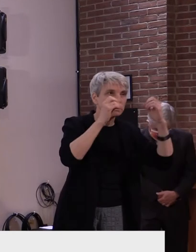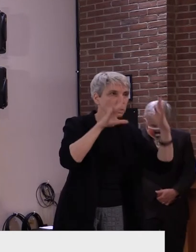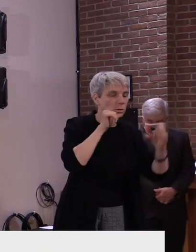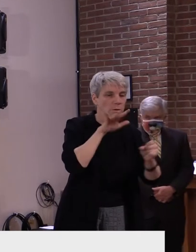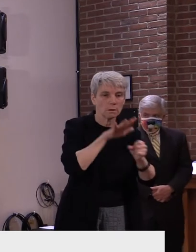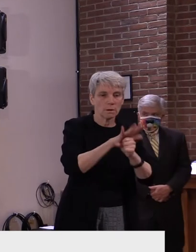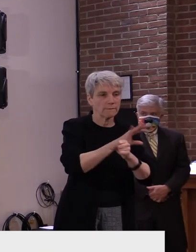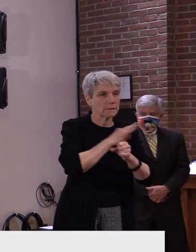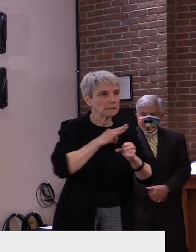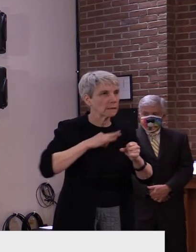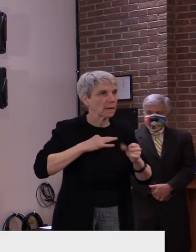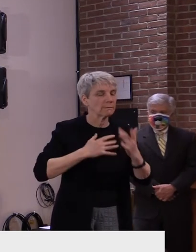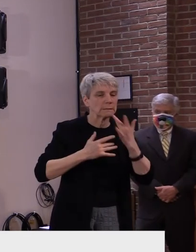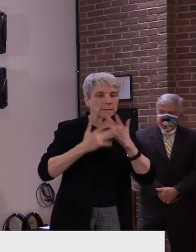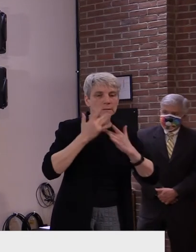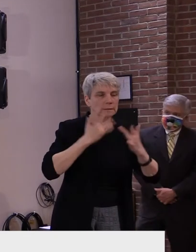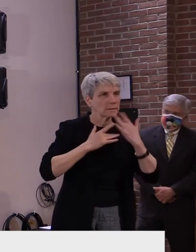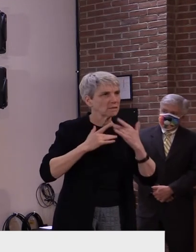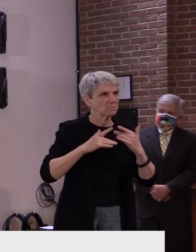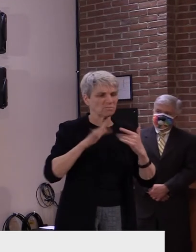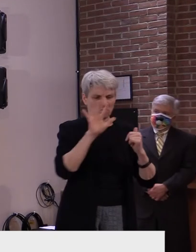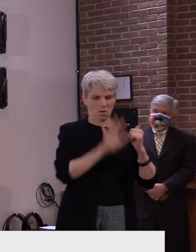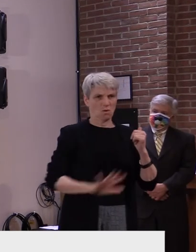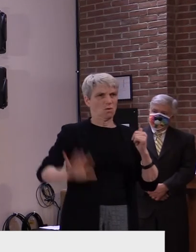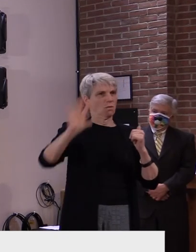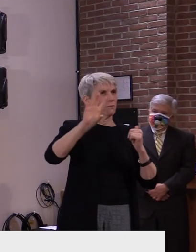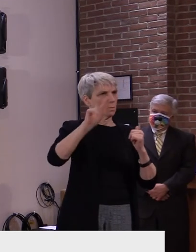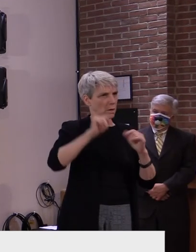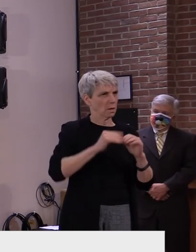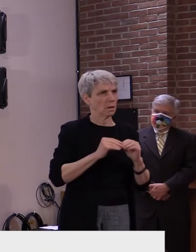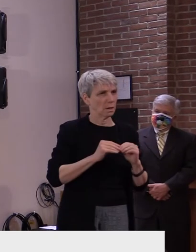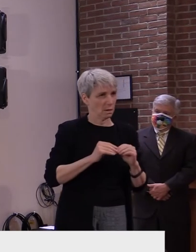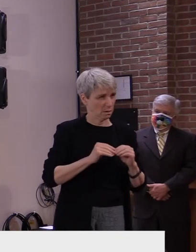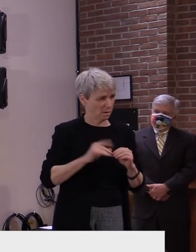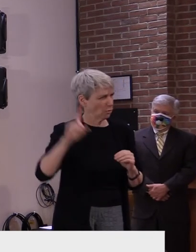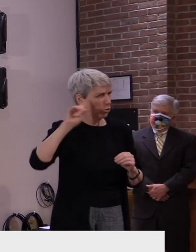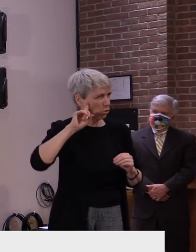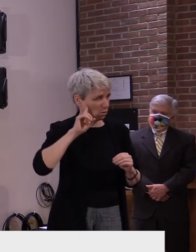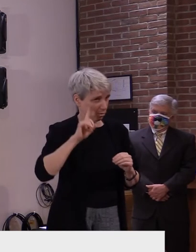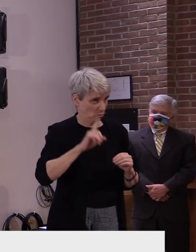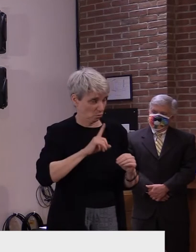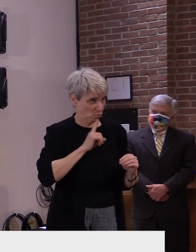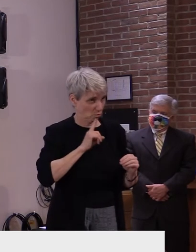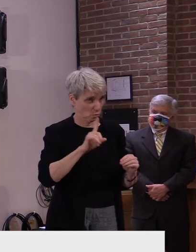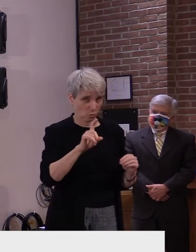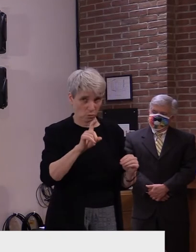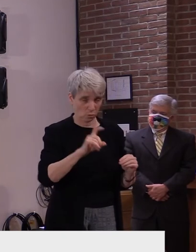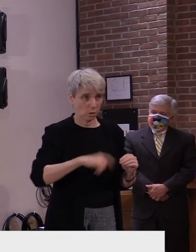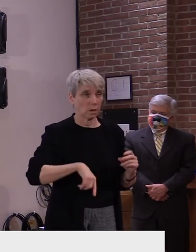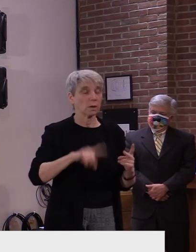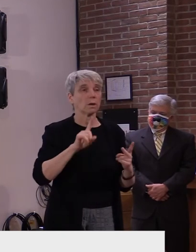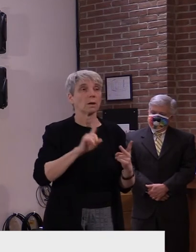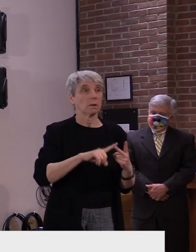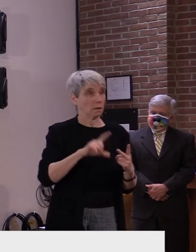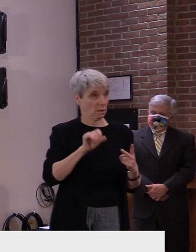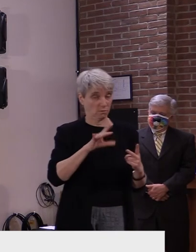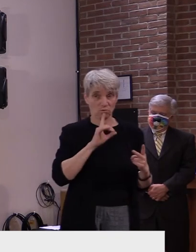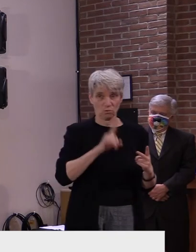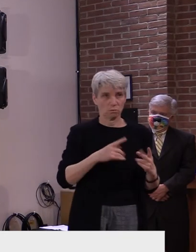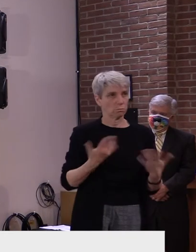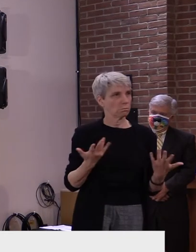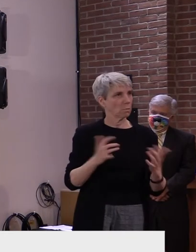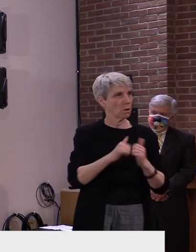state can you speak to that and tell me if that actually gets us accurate and what is being done about